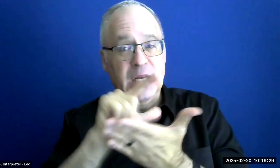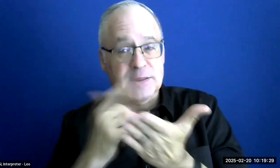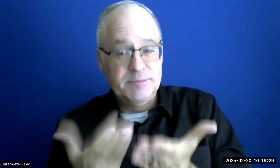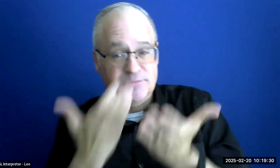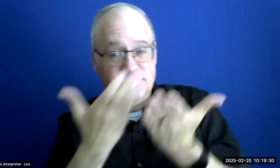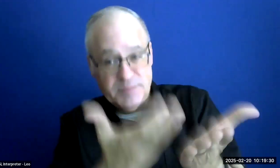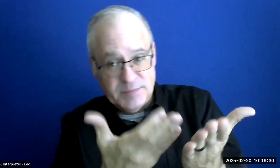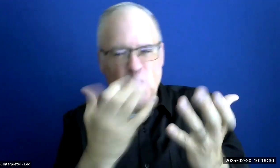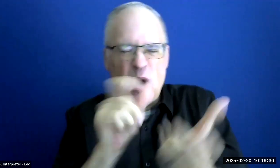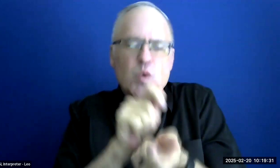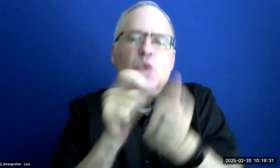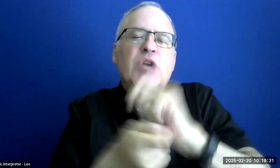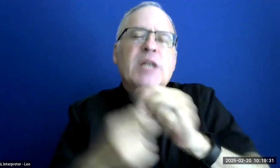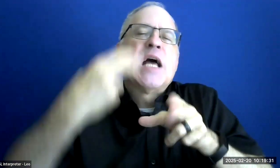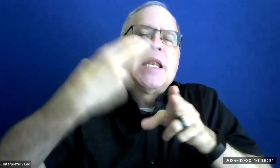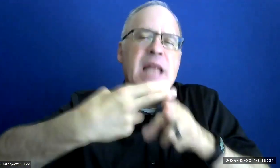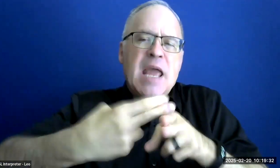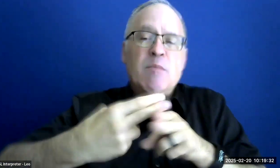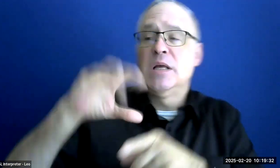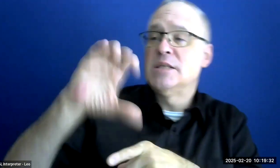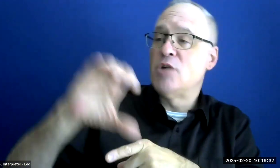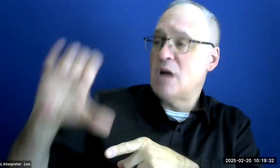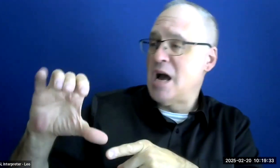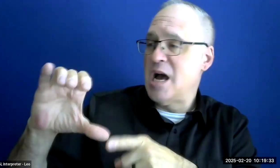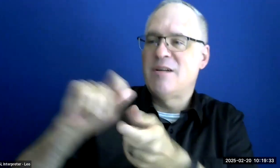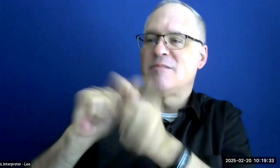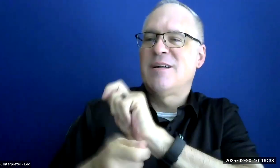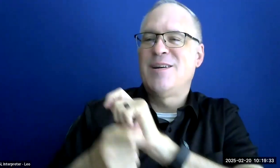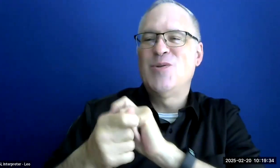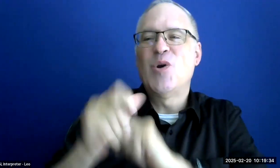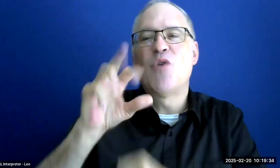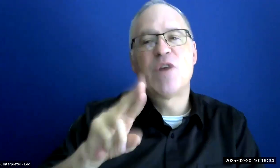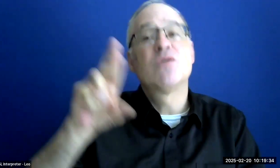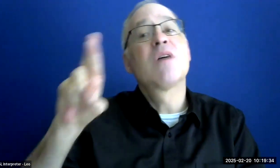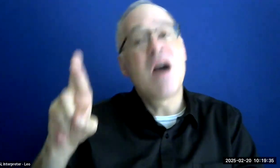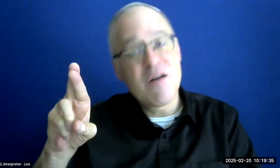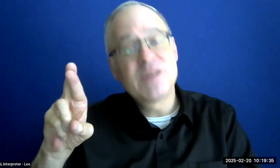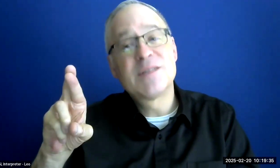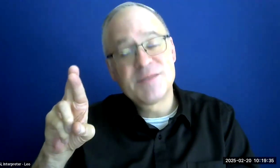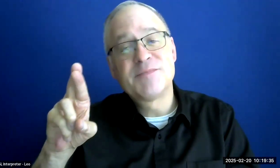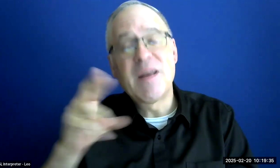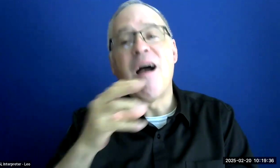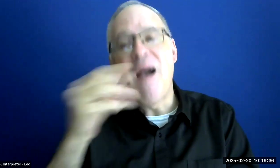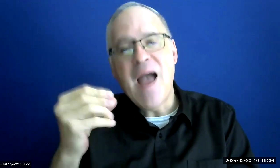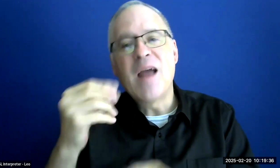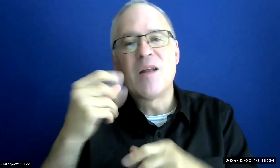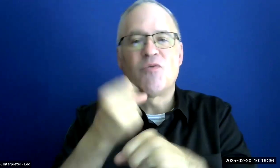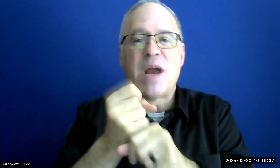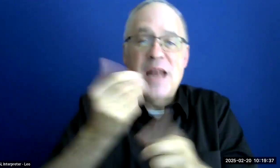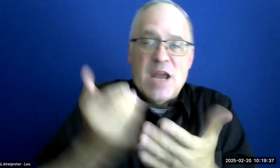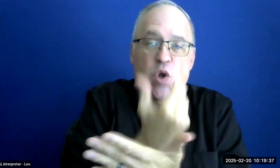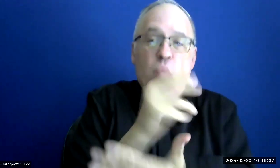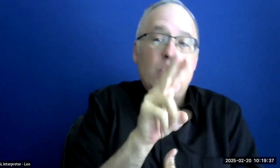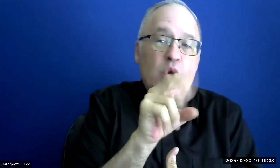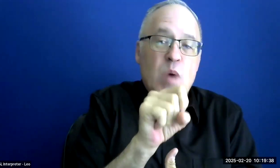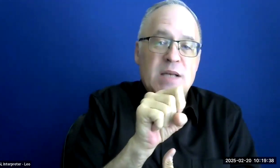the names of the existing central conferences into regional conferences. It would also create a new U.S. regional